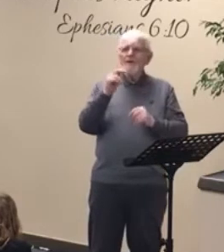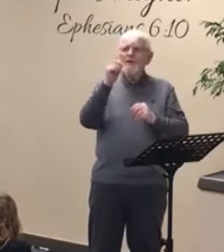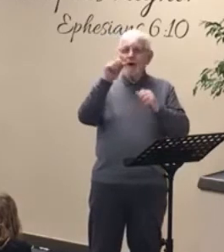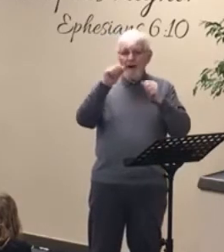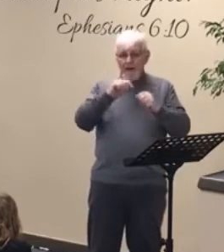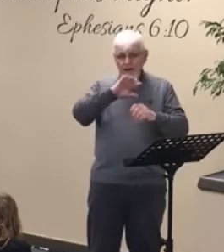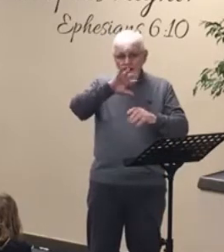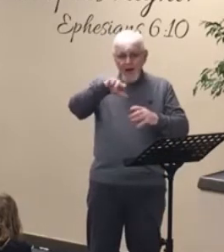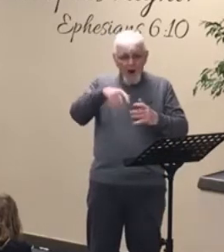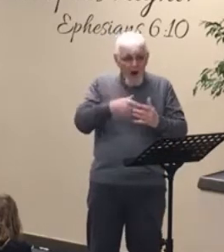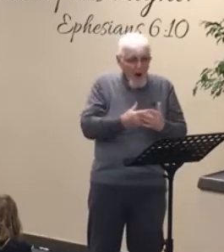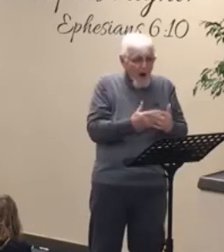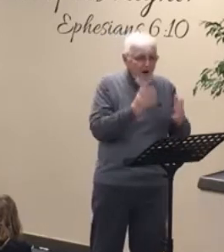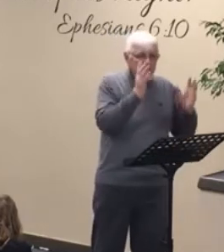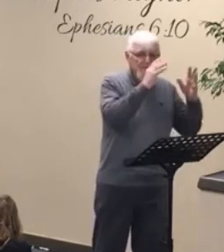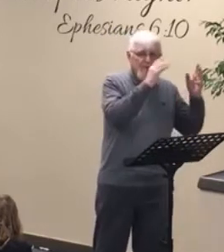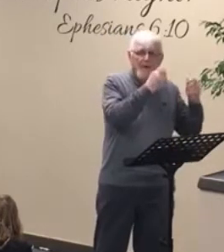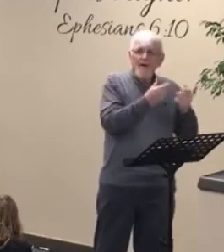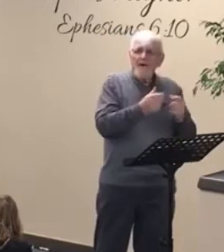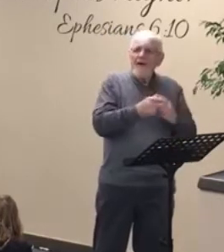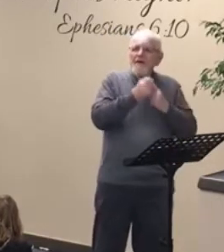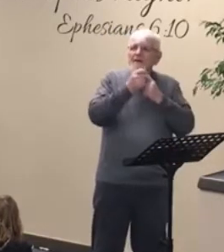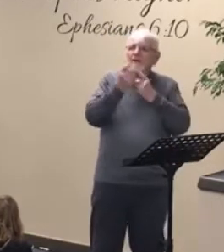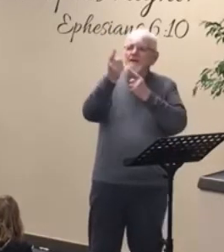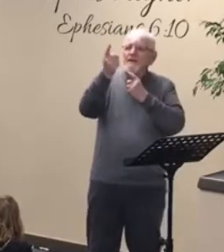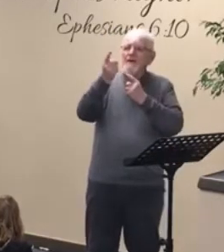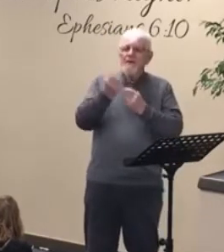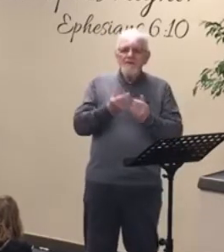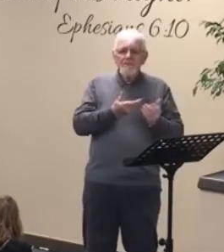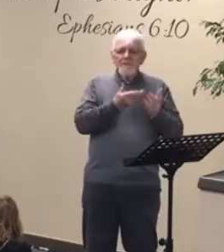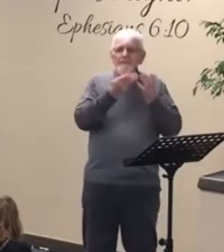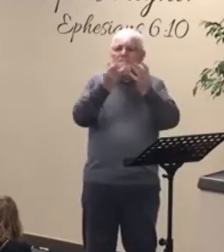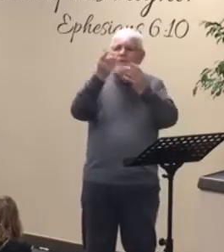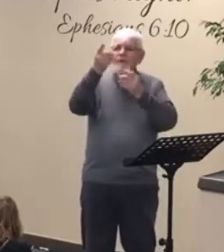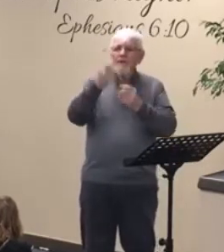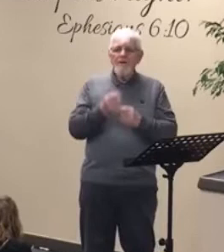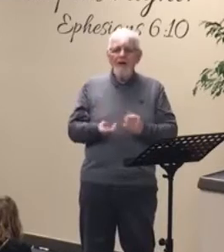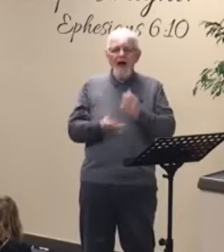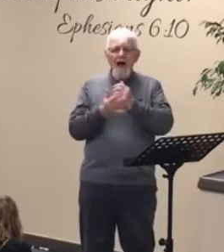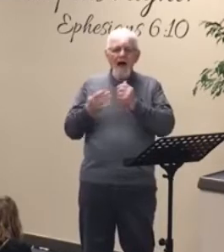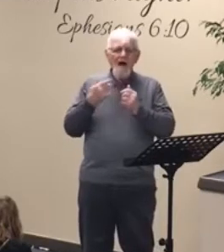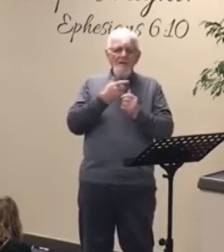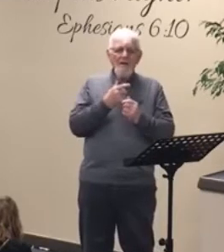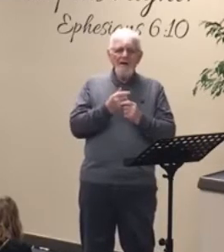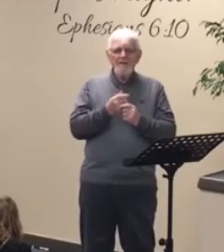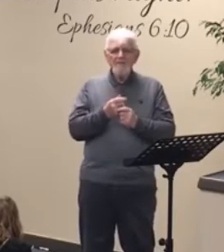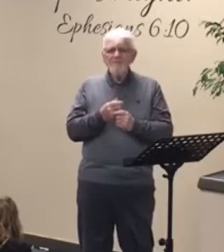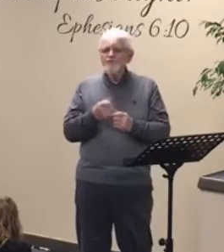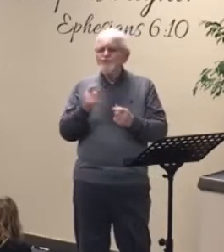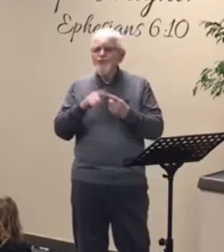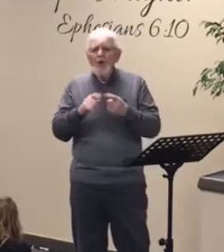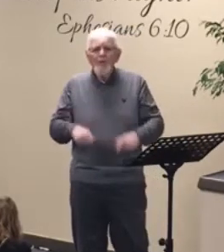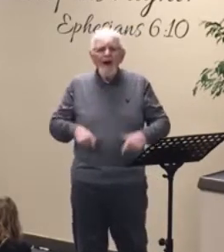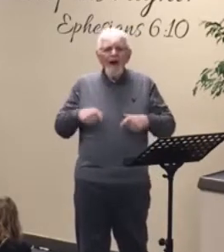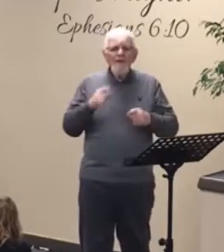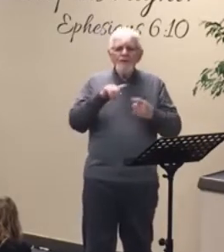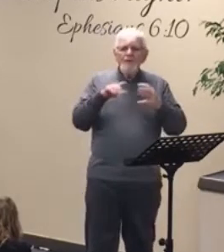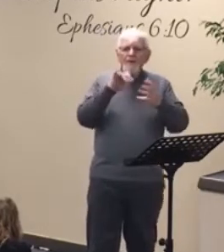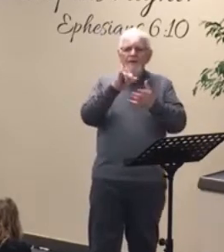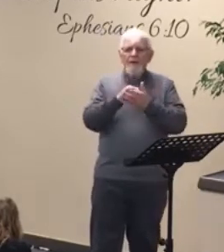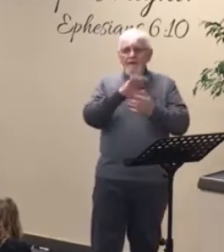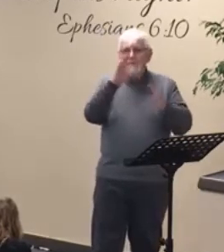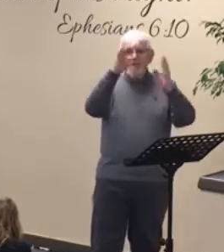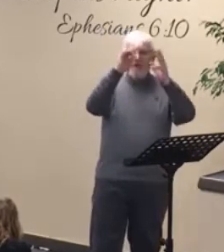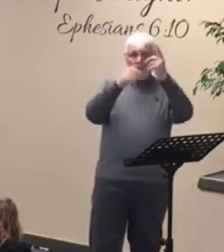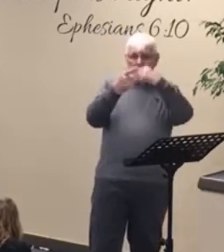take all of them to except you. And I thank you for being able to do that. I ask that you help us to not be too proud to do that when troubles come. And